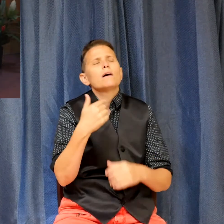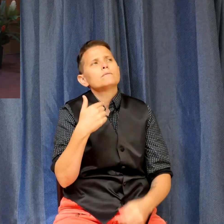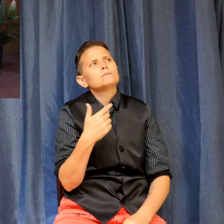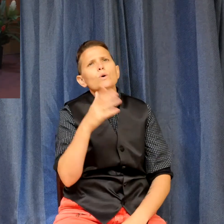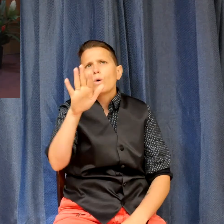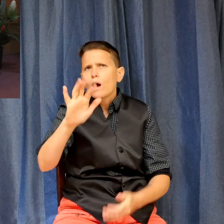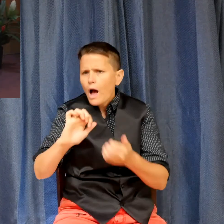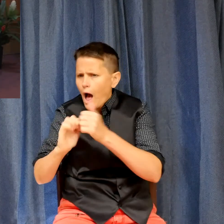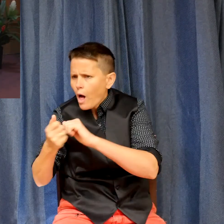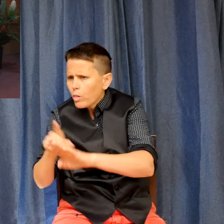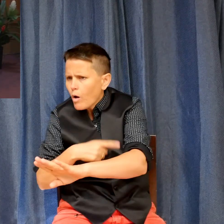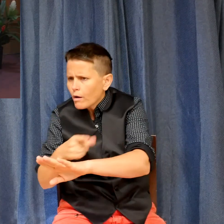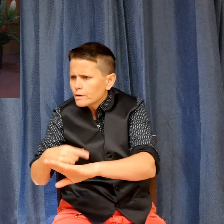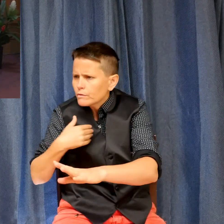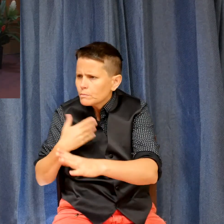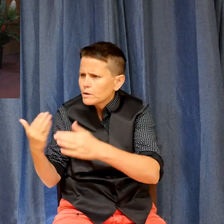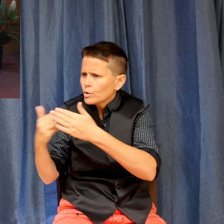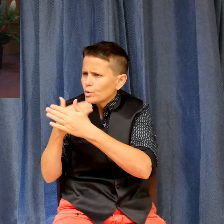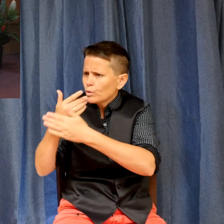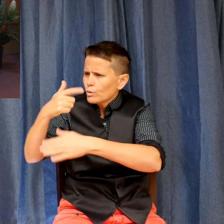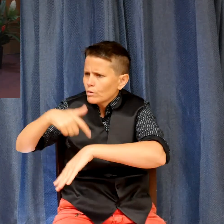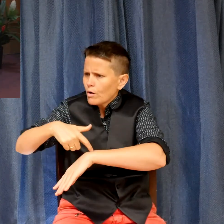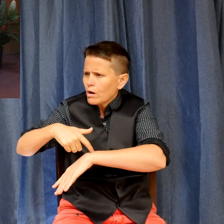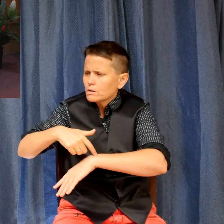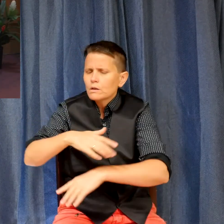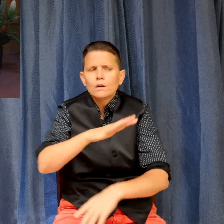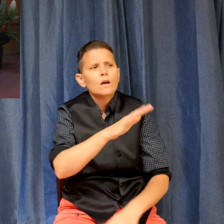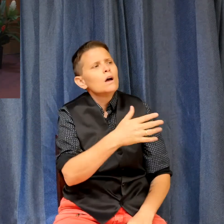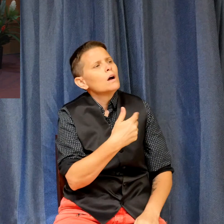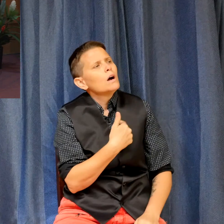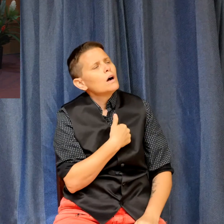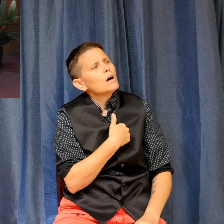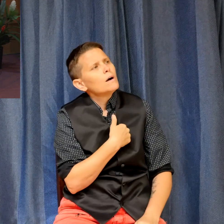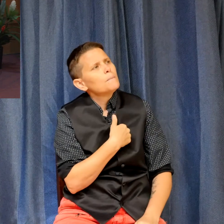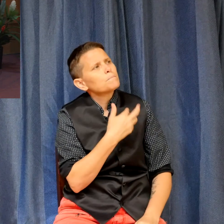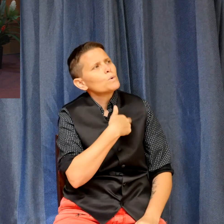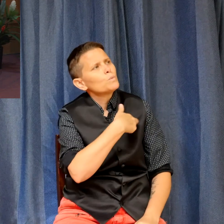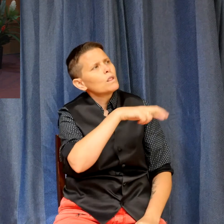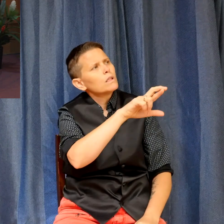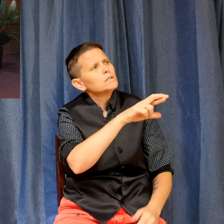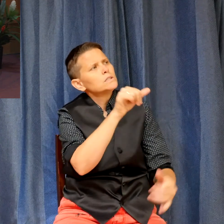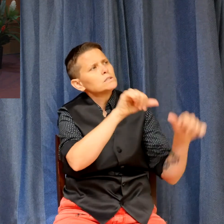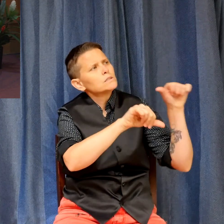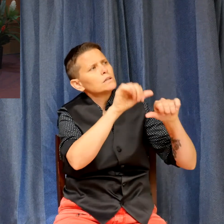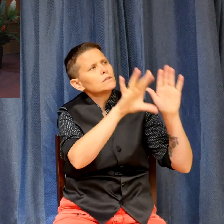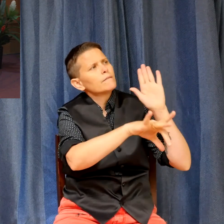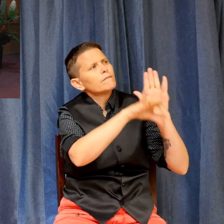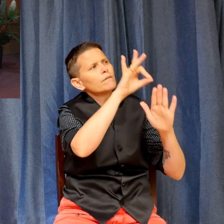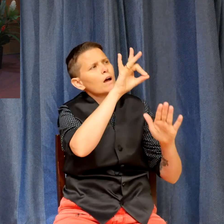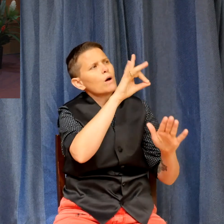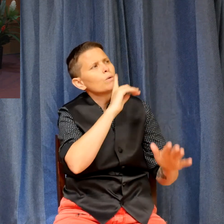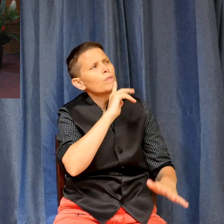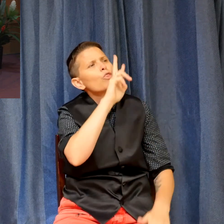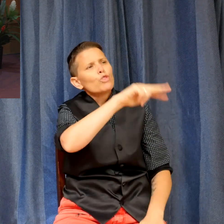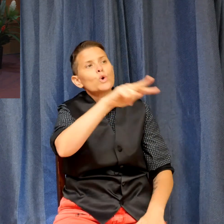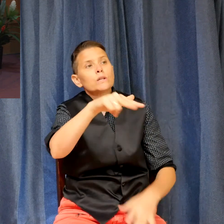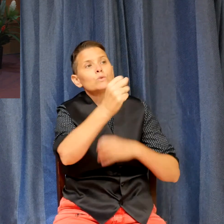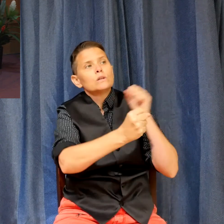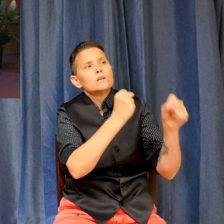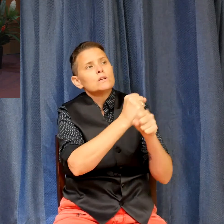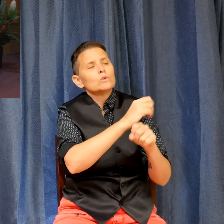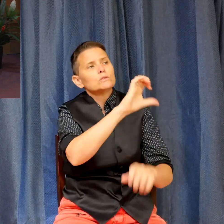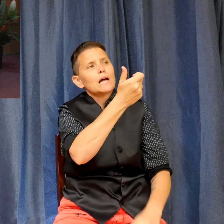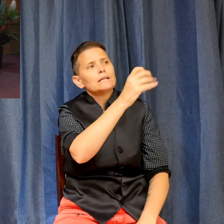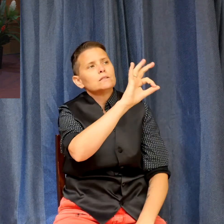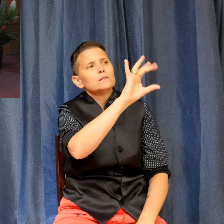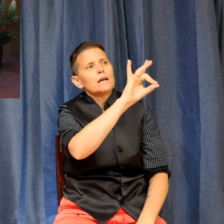Thought since Tina and I found religious science in 1987, so 33 years this Yeah. August. So.